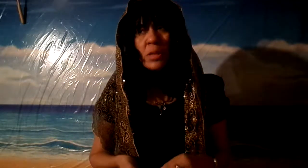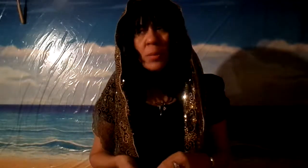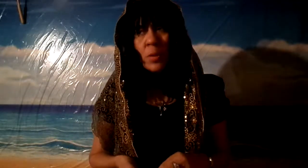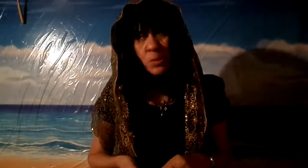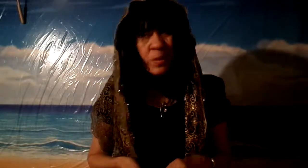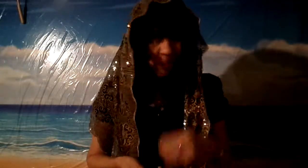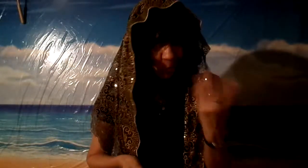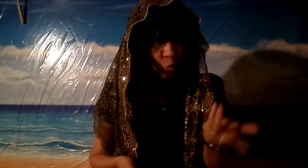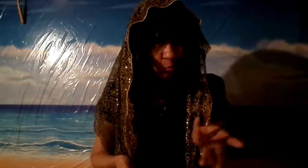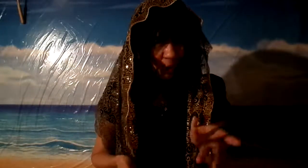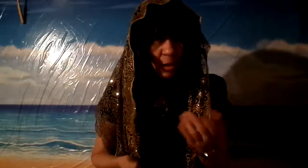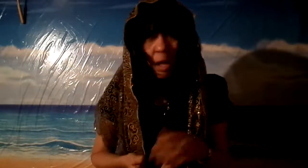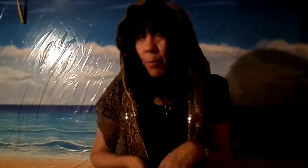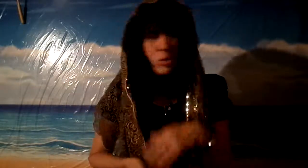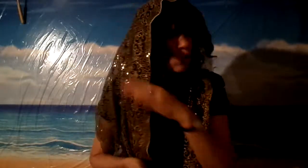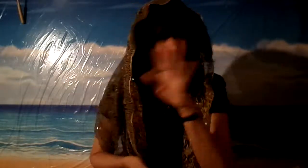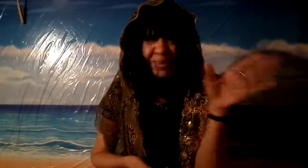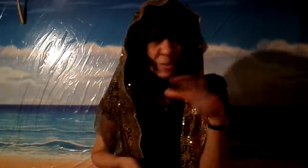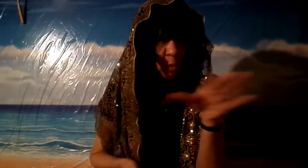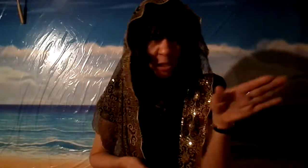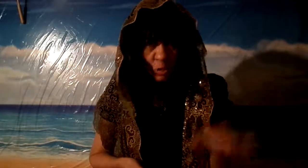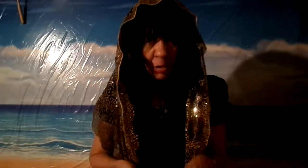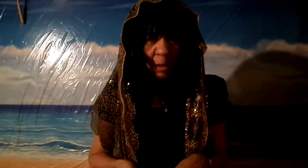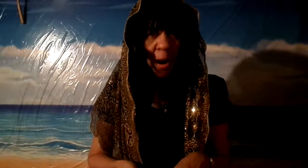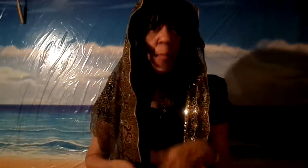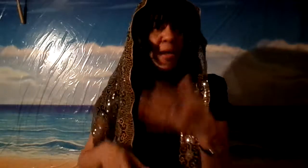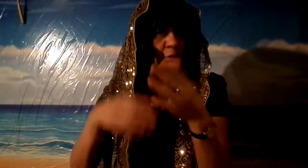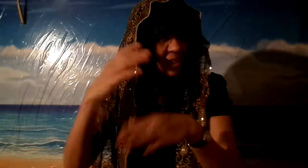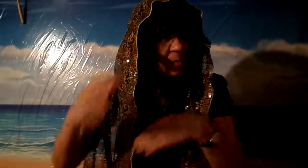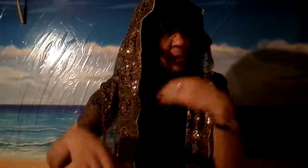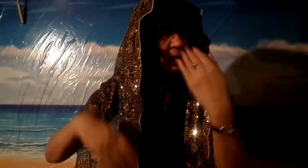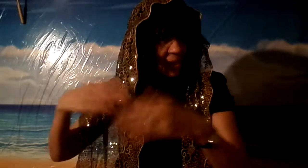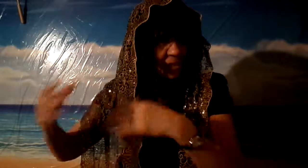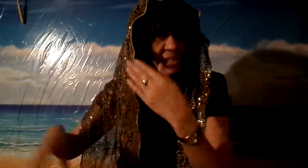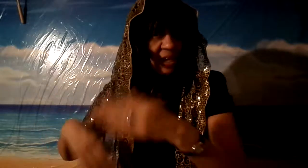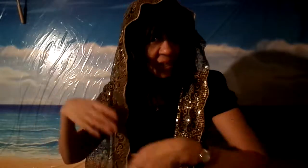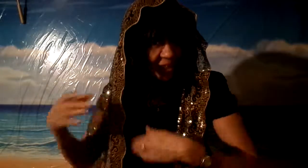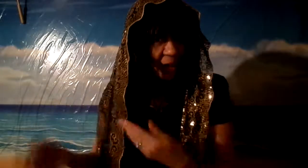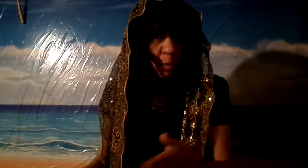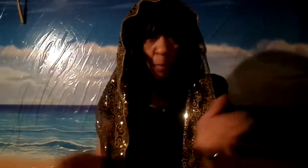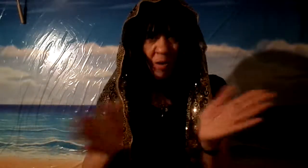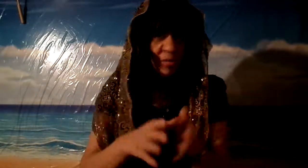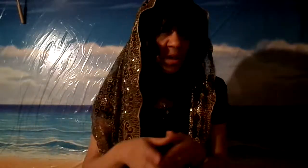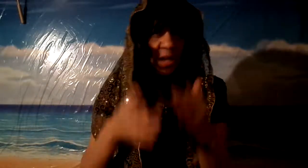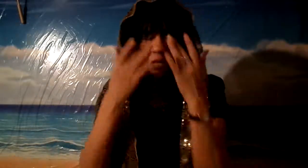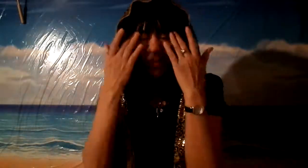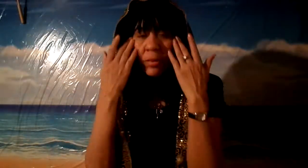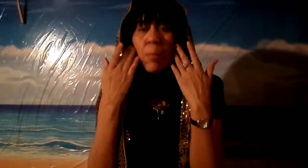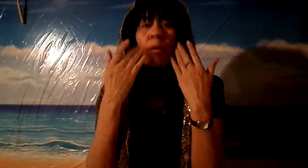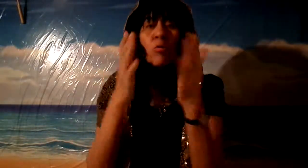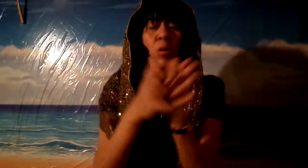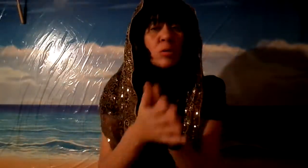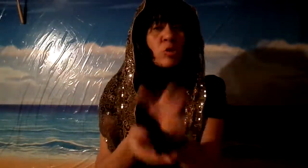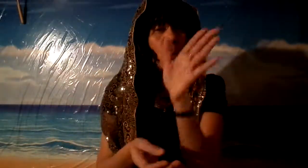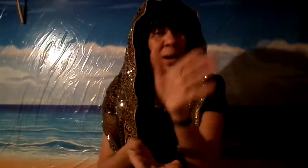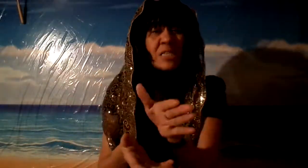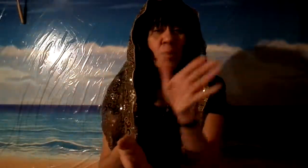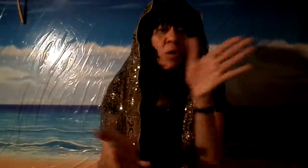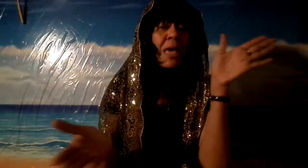people speaking in tongue, right? But you understand what they're talking about, because they're speaking in the same language, both of them and everything. But when somebody spoke